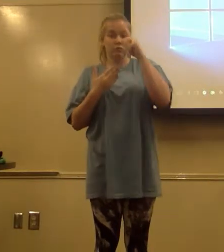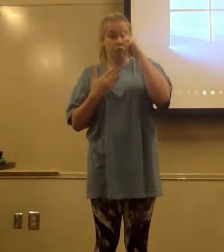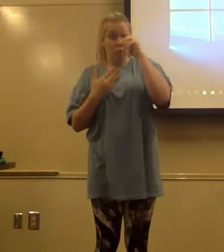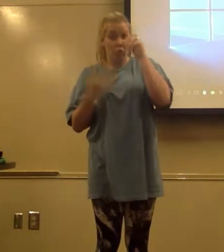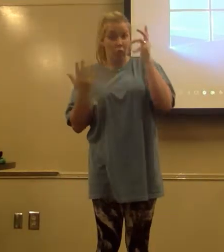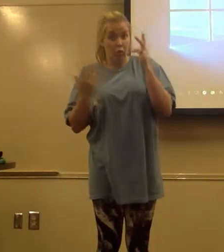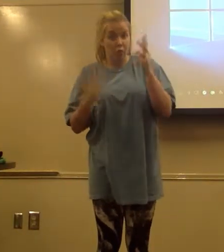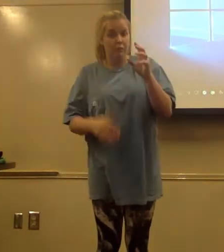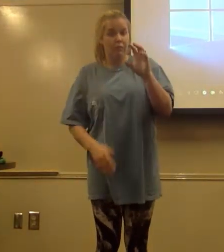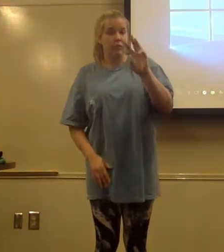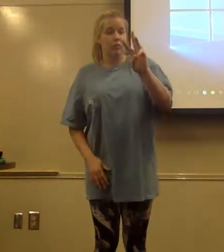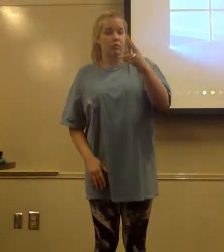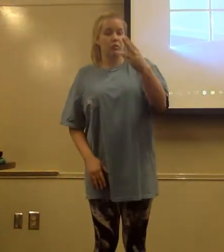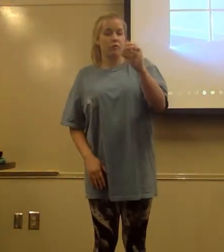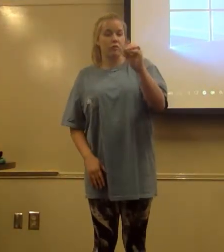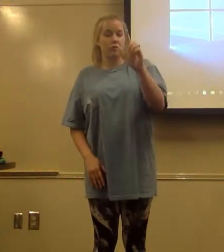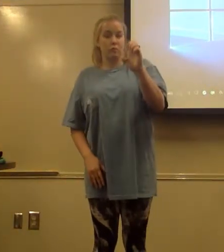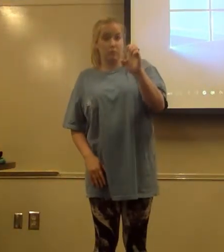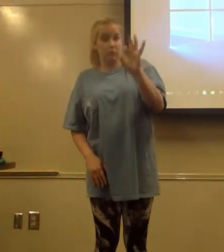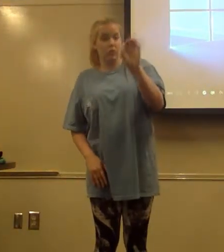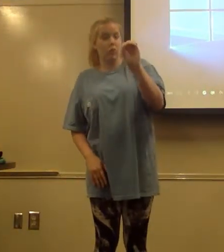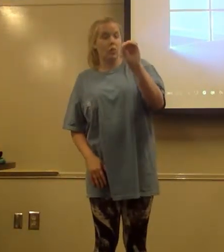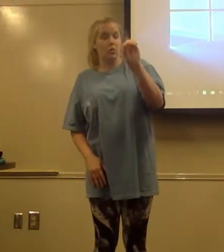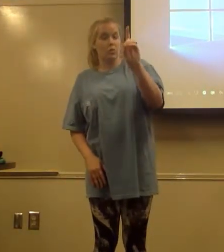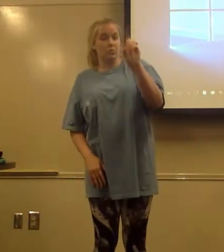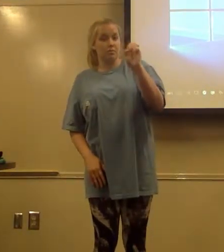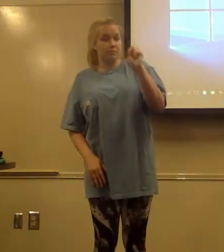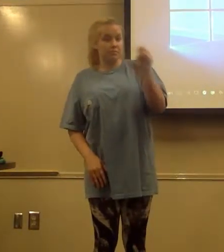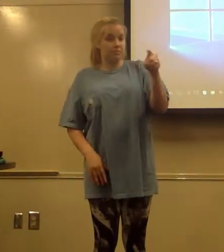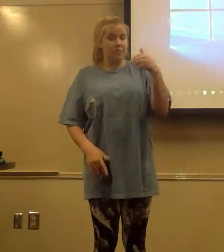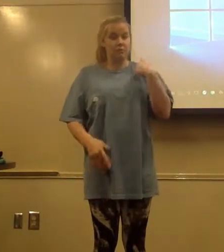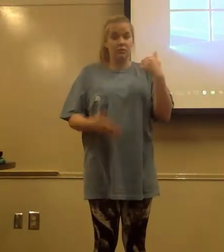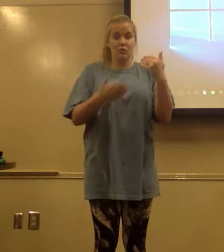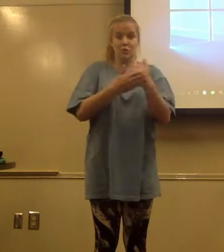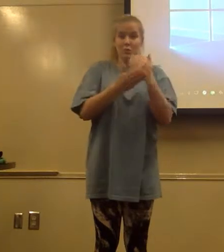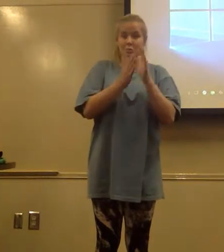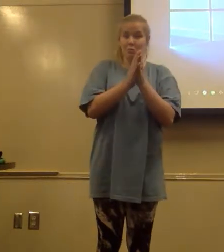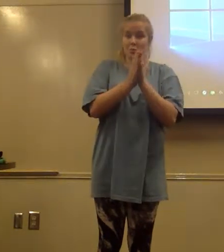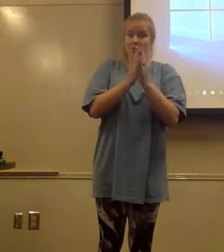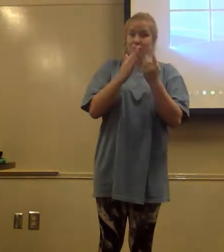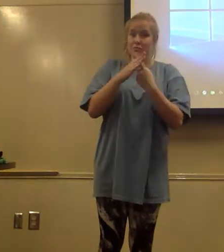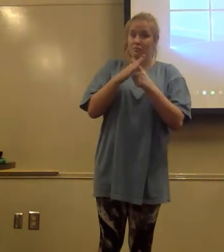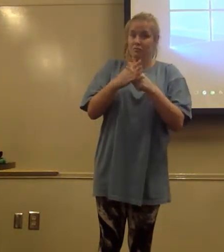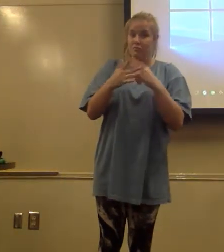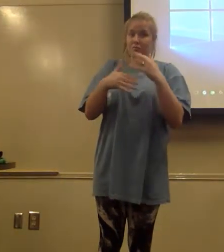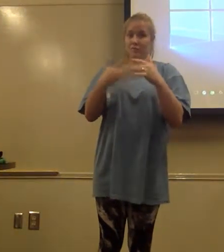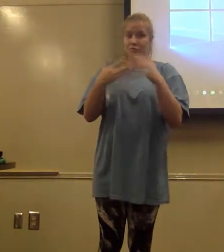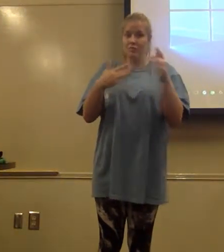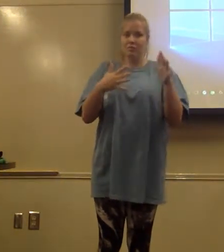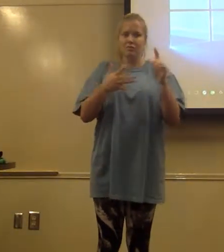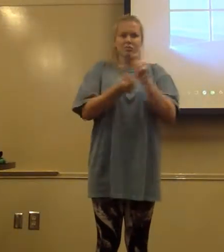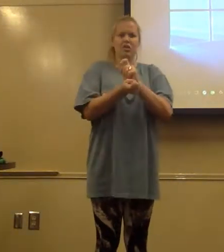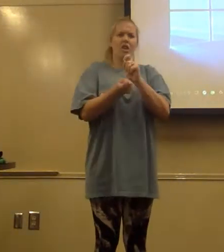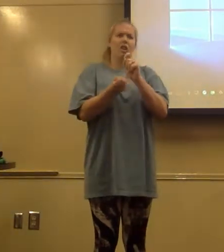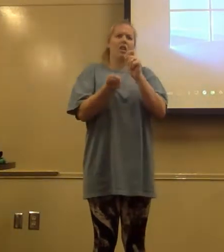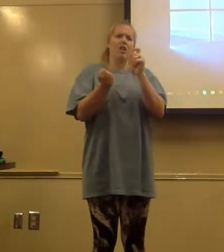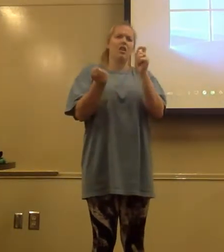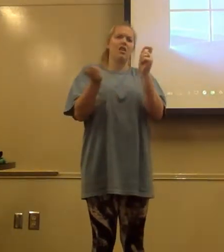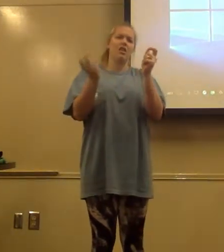out. Okay. I'm very excited about that. He's just had transformative experiences. He's just a physician in practice.